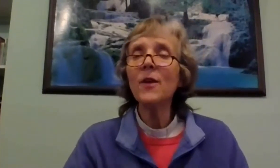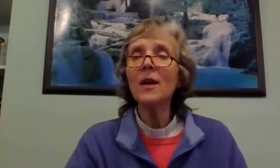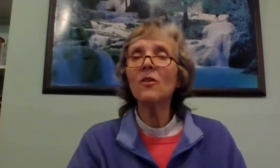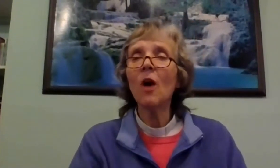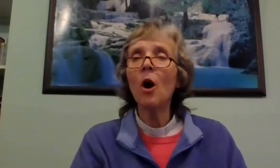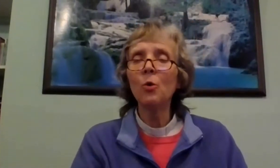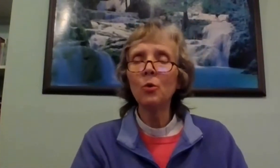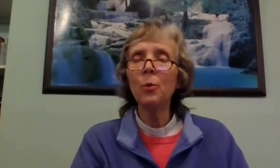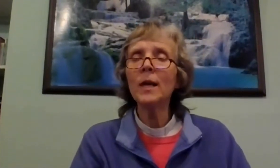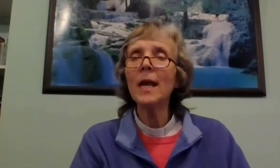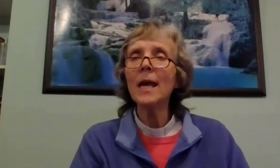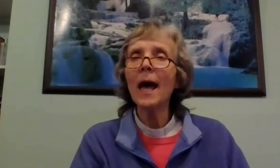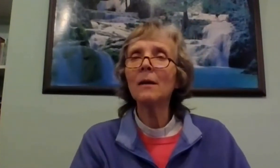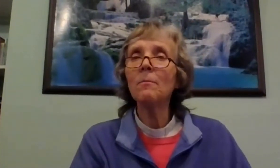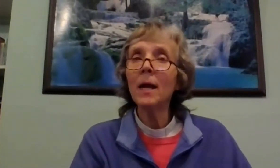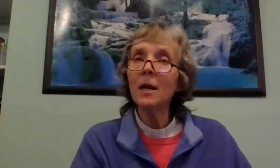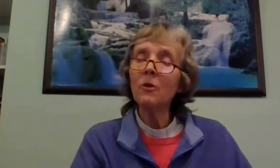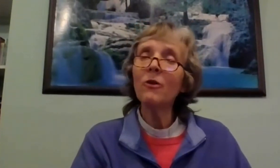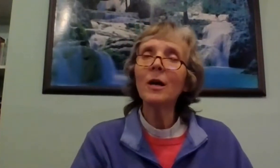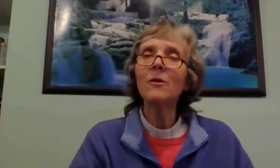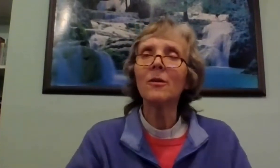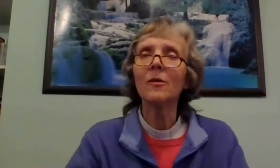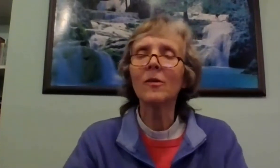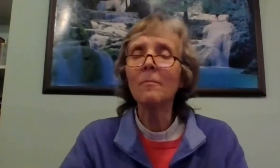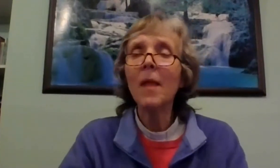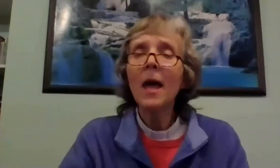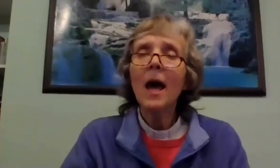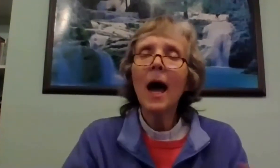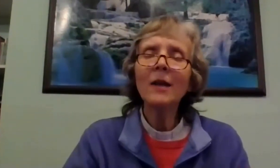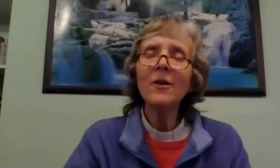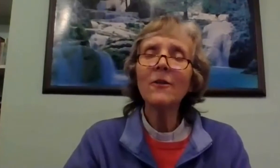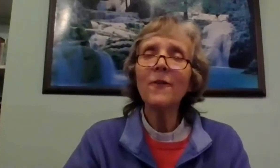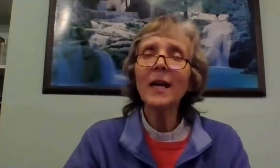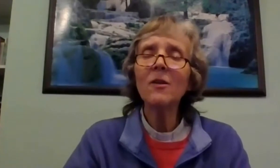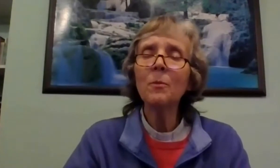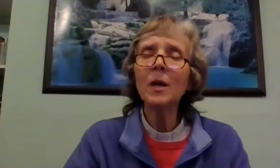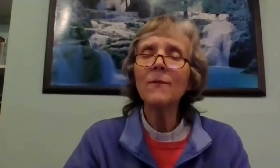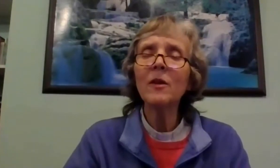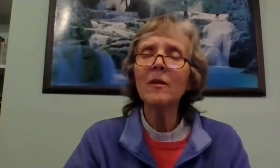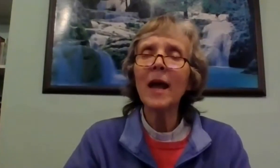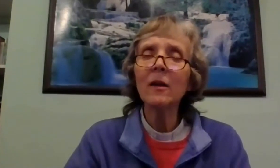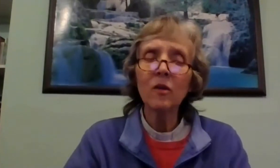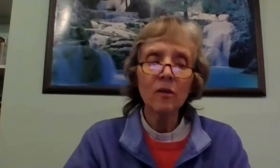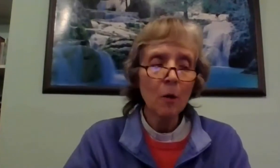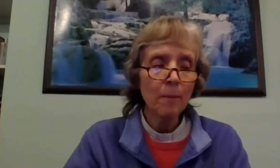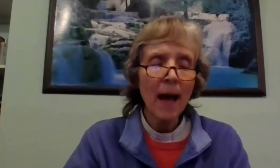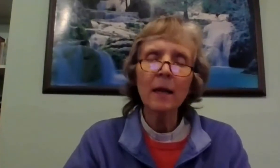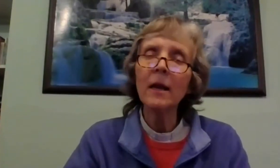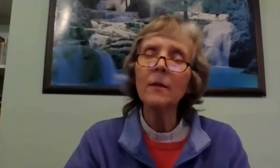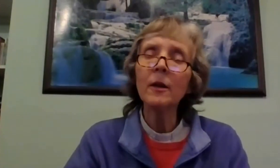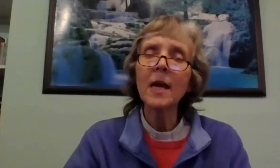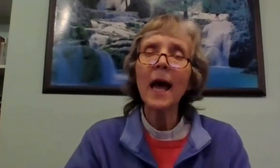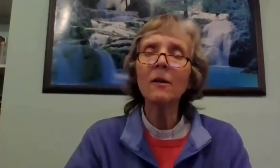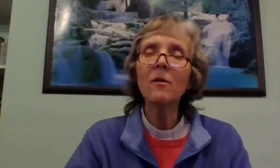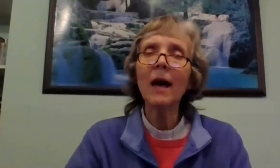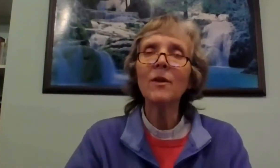5 years old when he had meningitis, and it affected one of his legs so badly that he had to have his